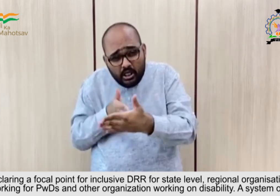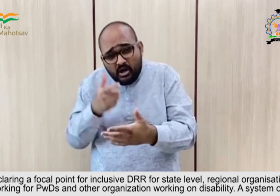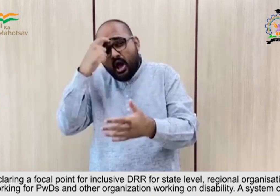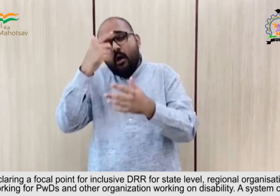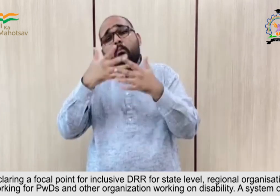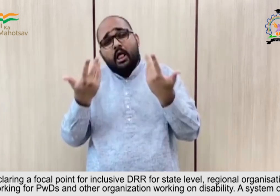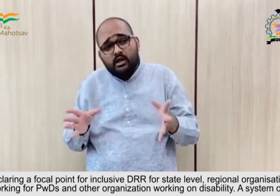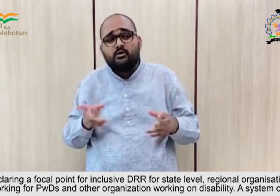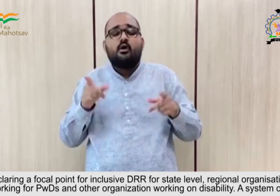6.